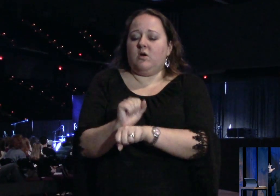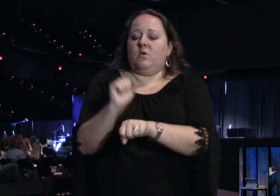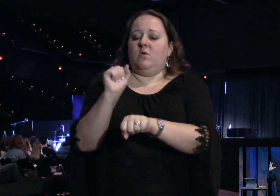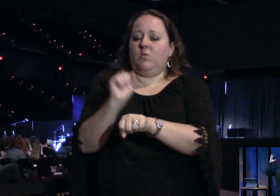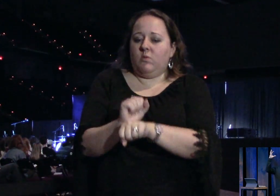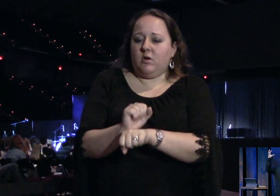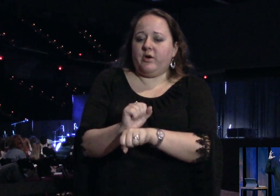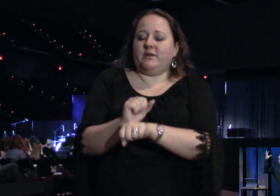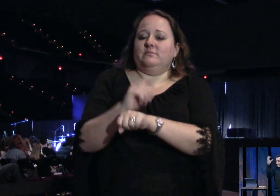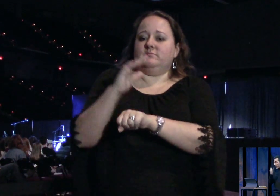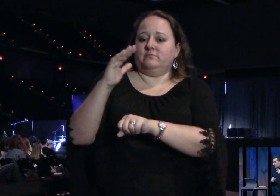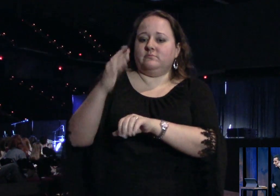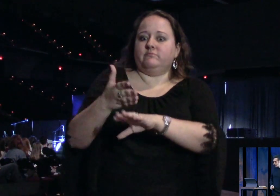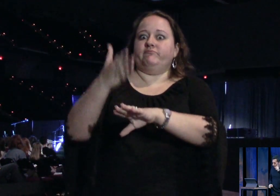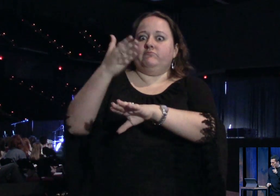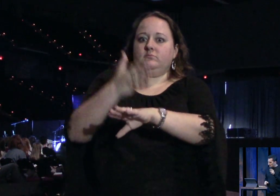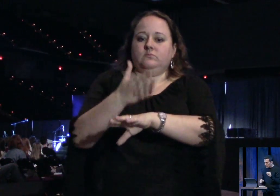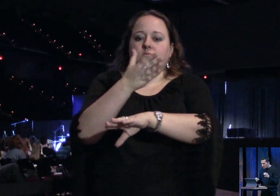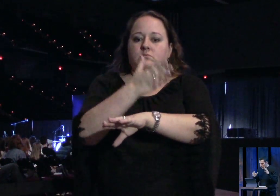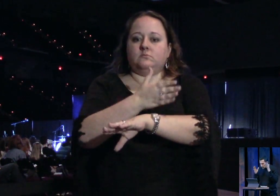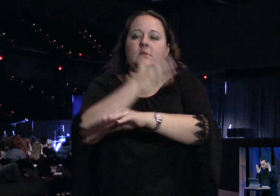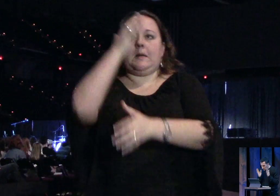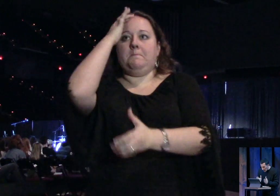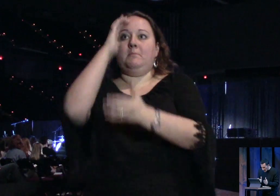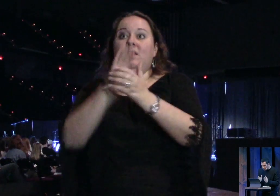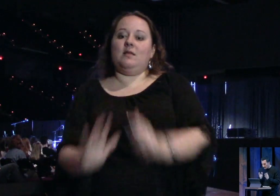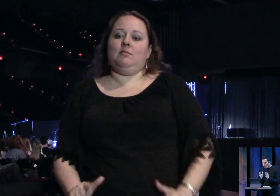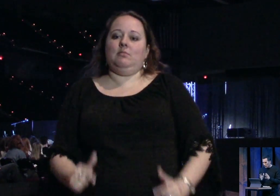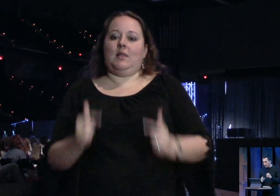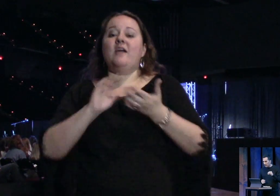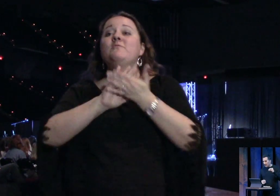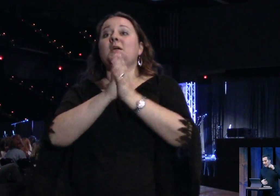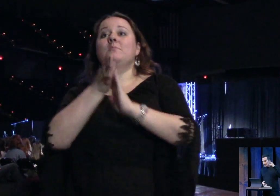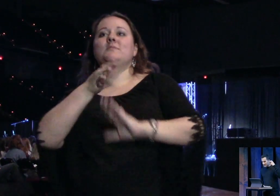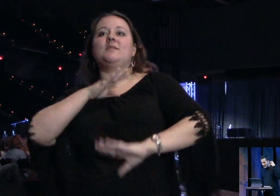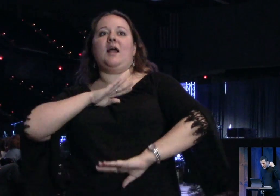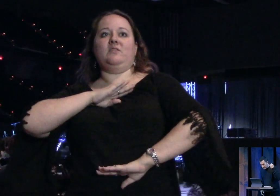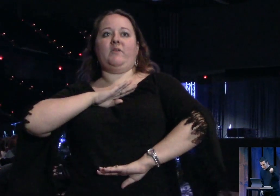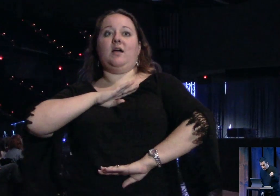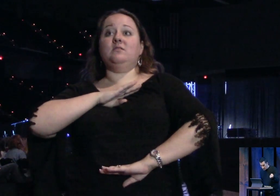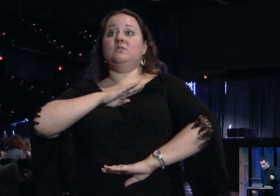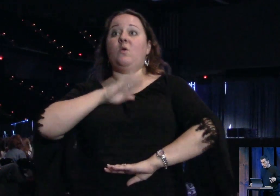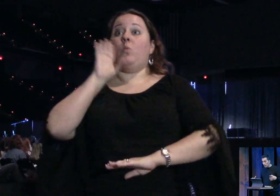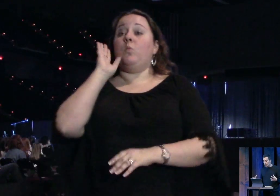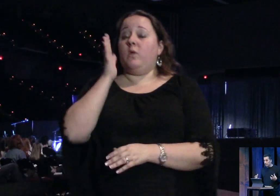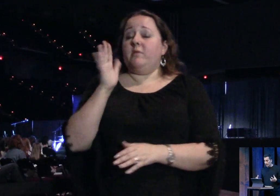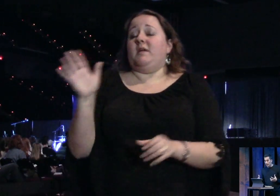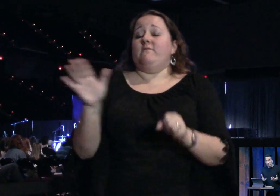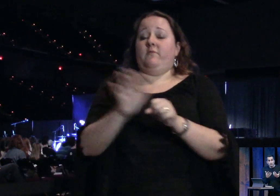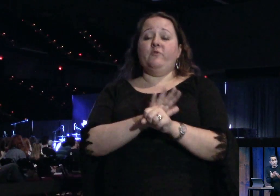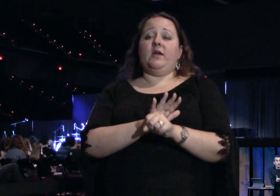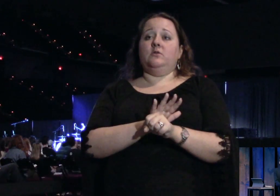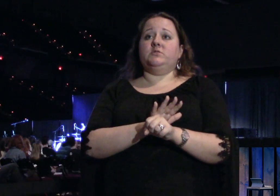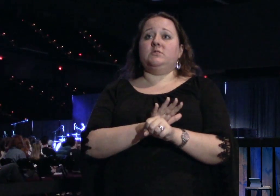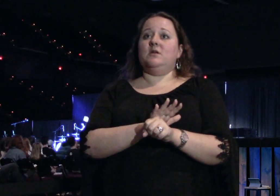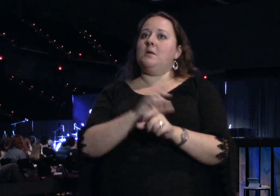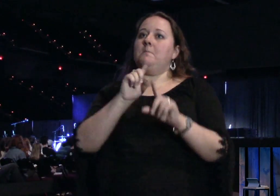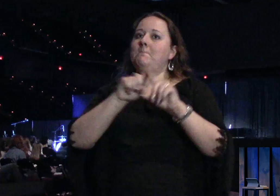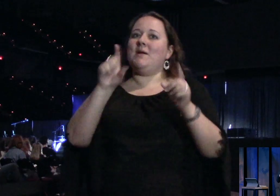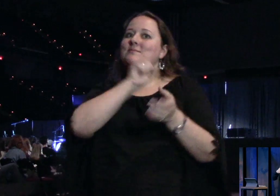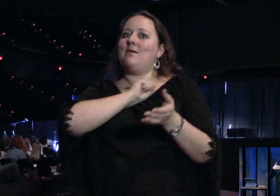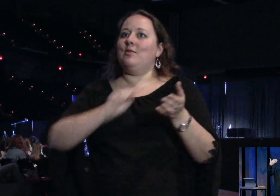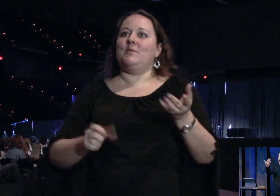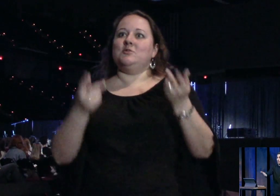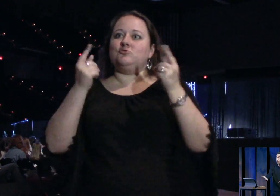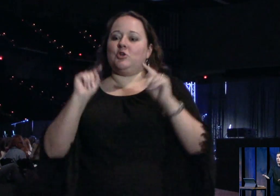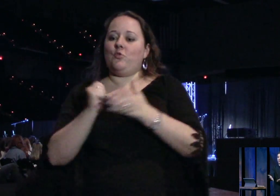climb and build to that, then you believe that your life will be satisfied. You will be fulfilled. But what Solomon